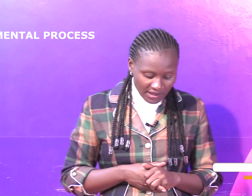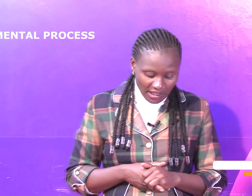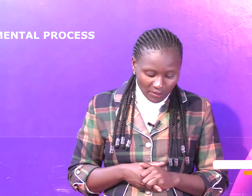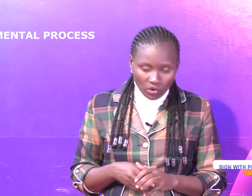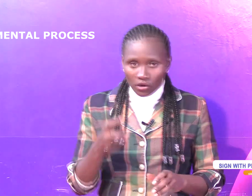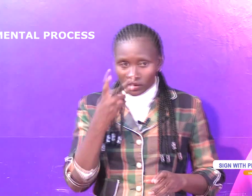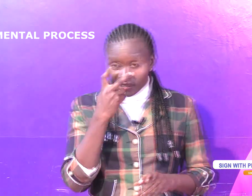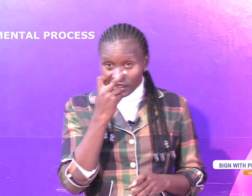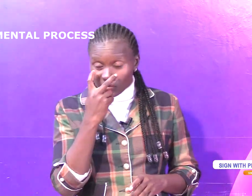skeptical,